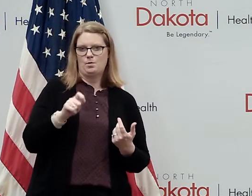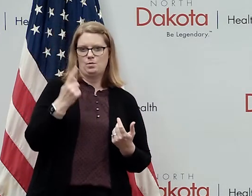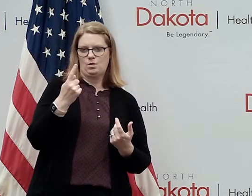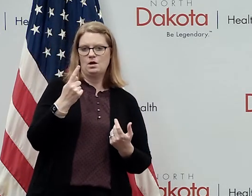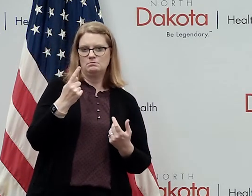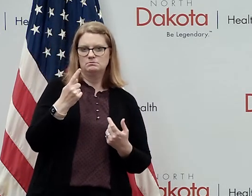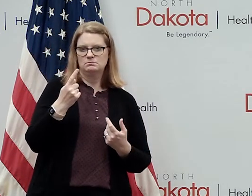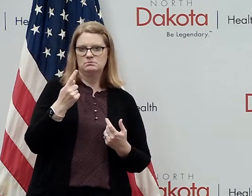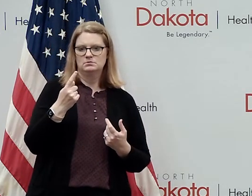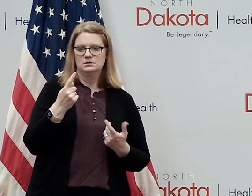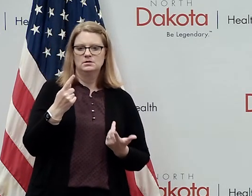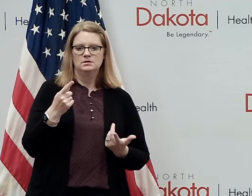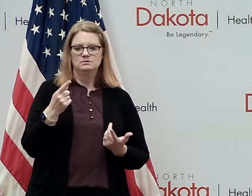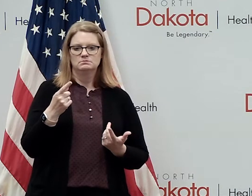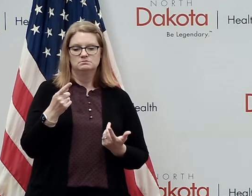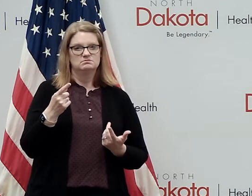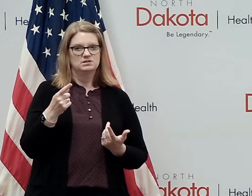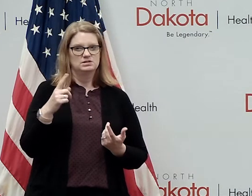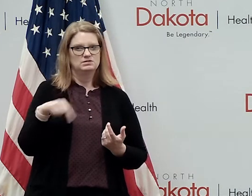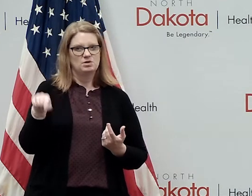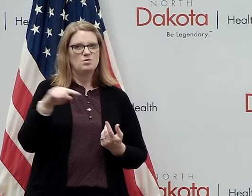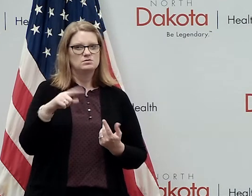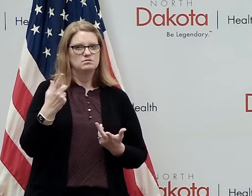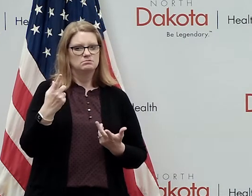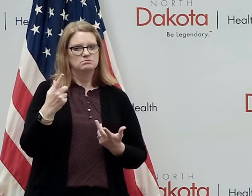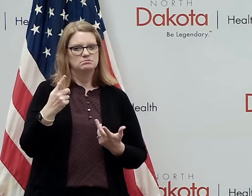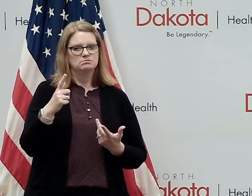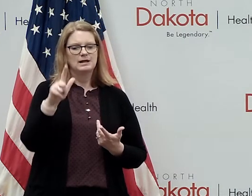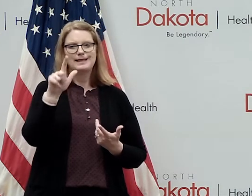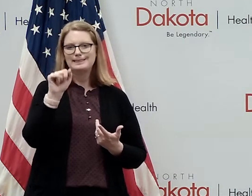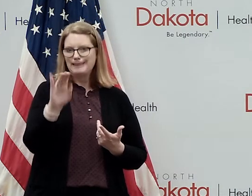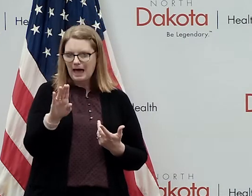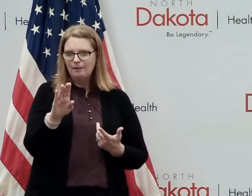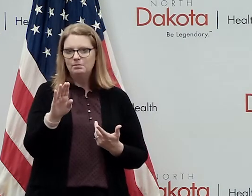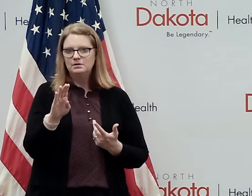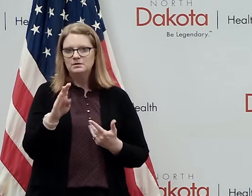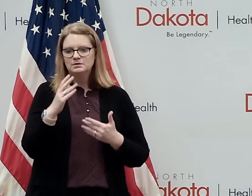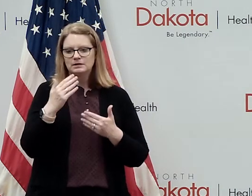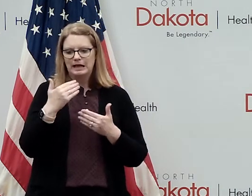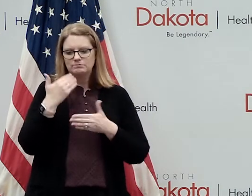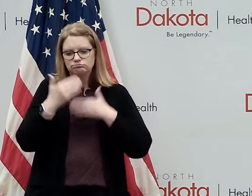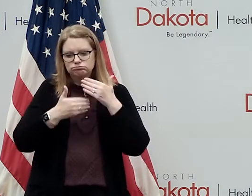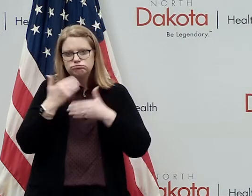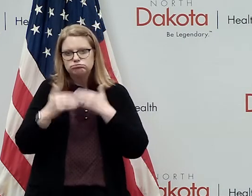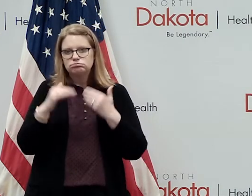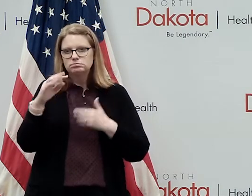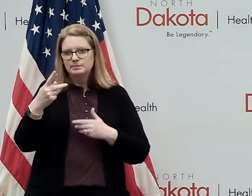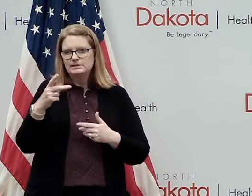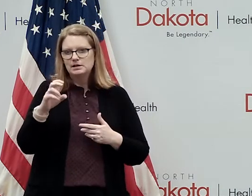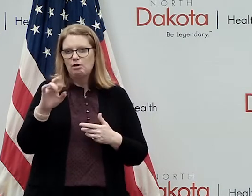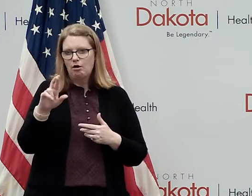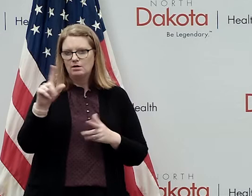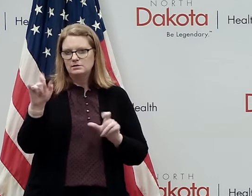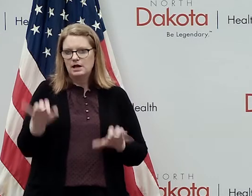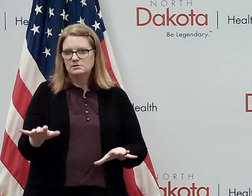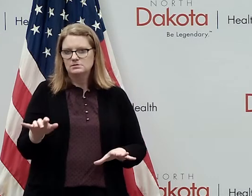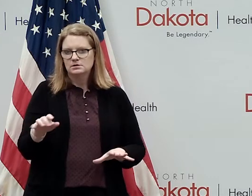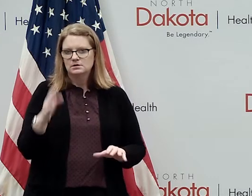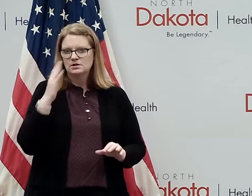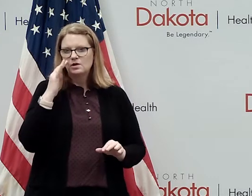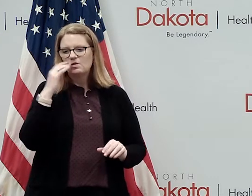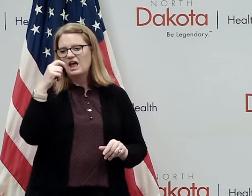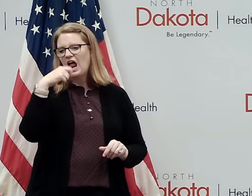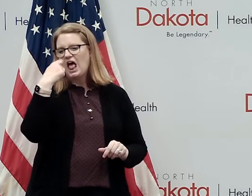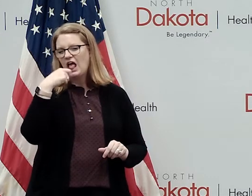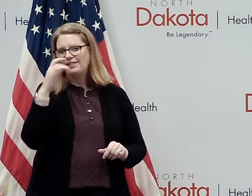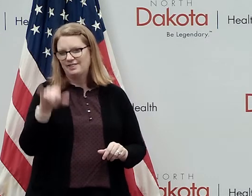all high quality lab delivered PCR tests with high acuity.